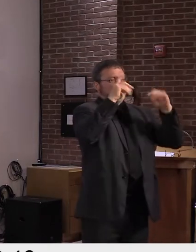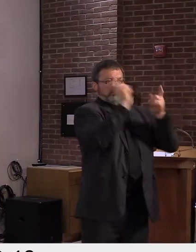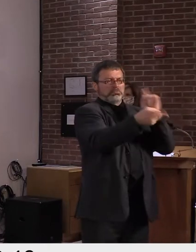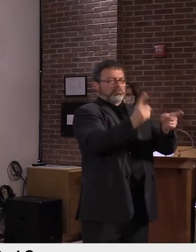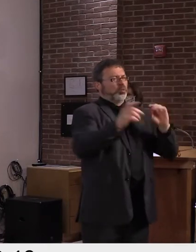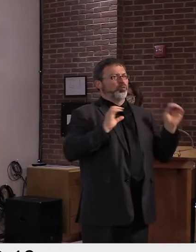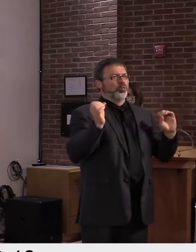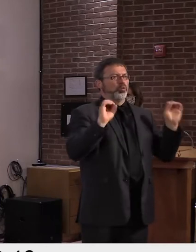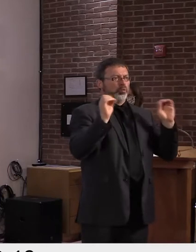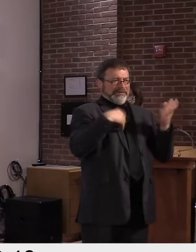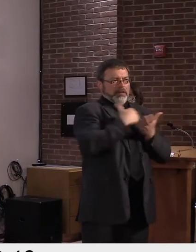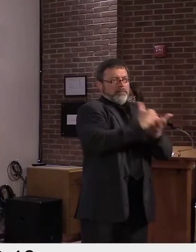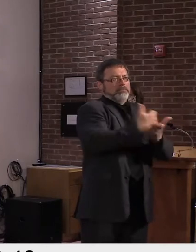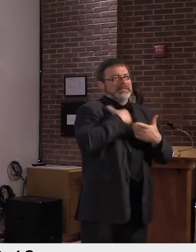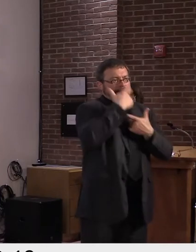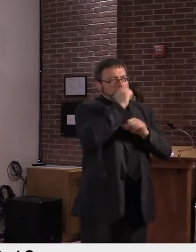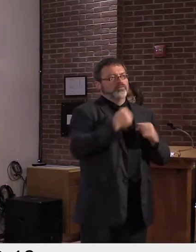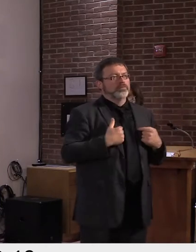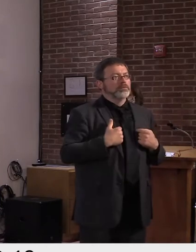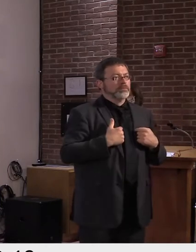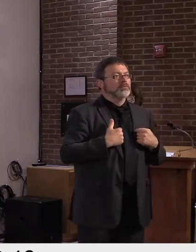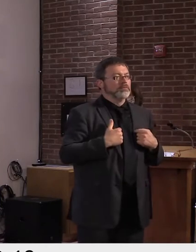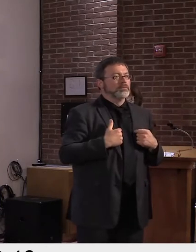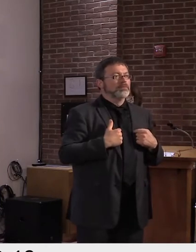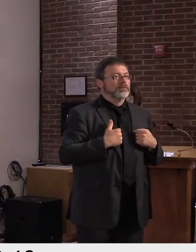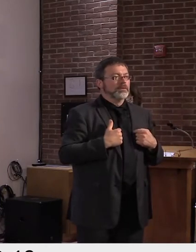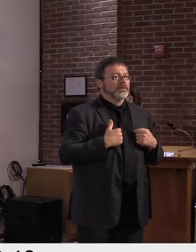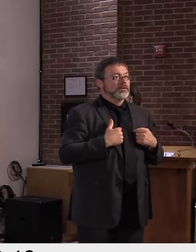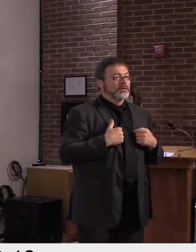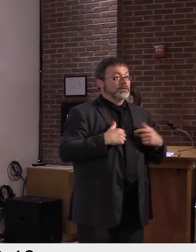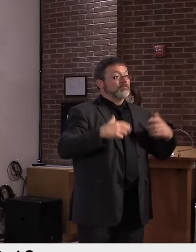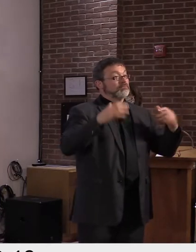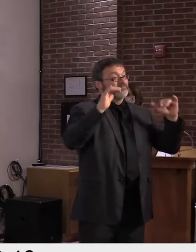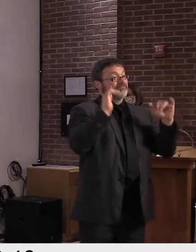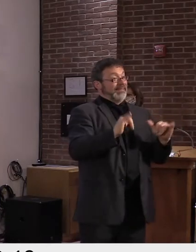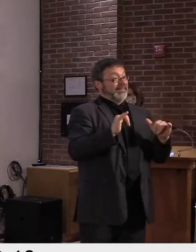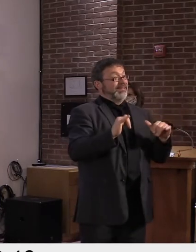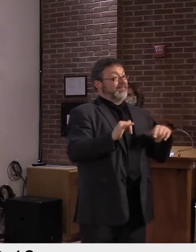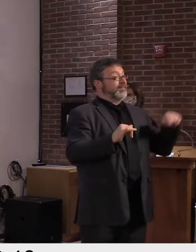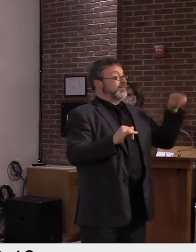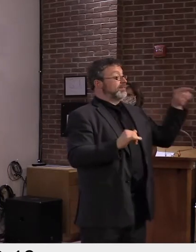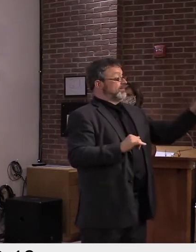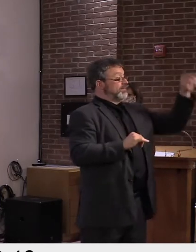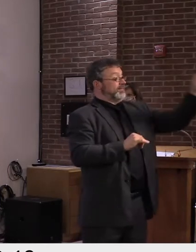in our society, they had to, at that point in the calendar year,